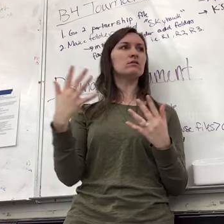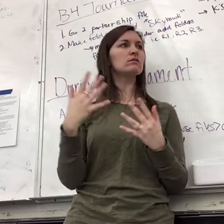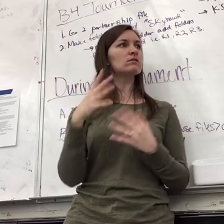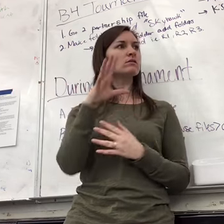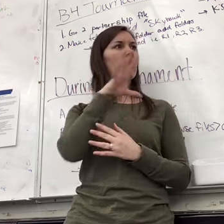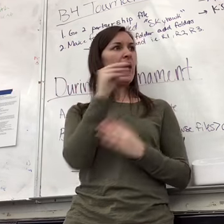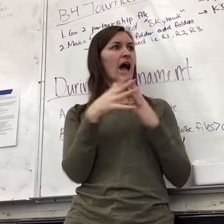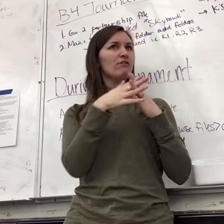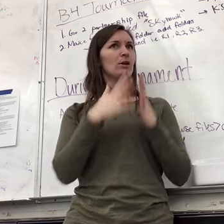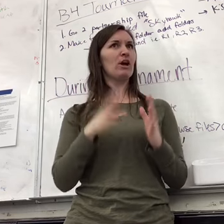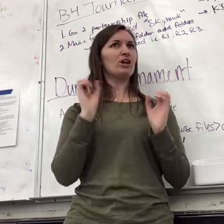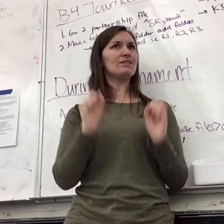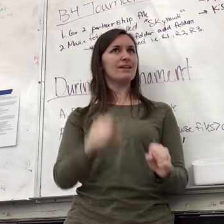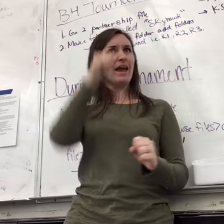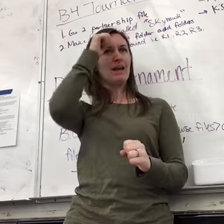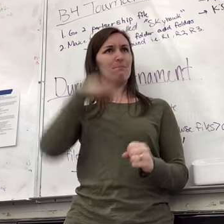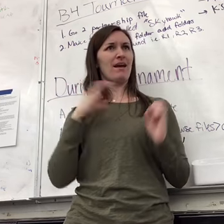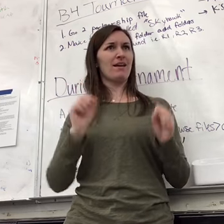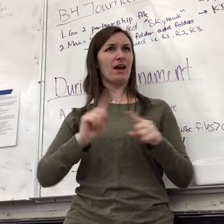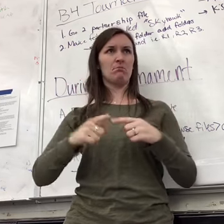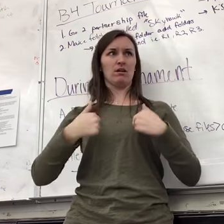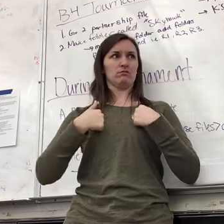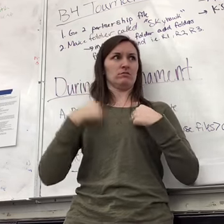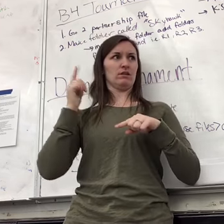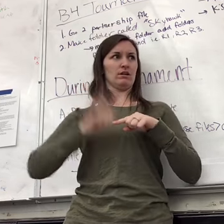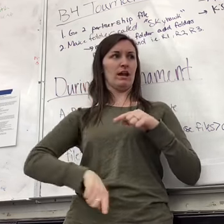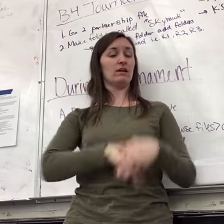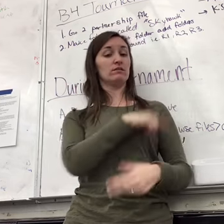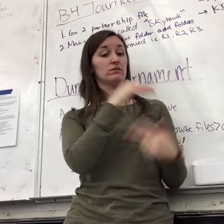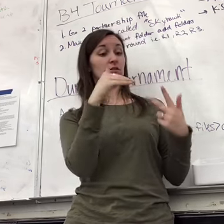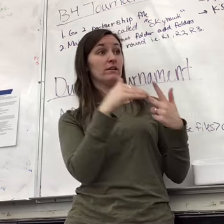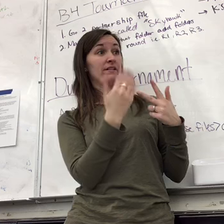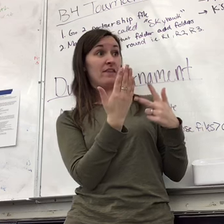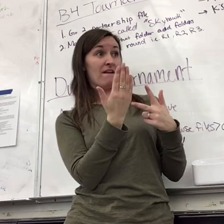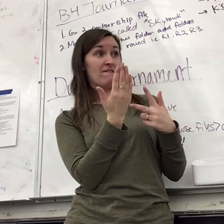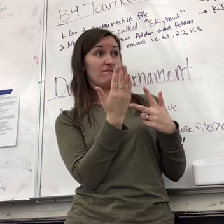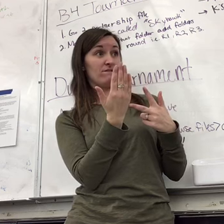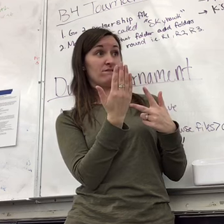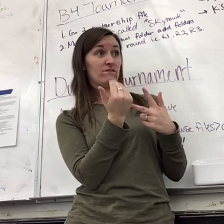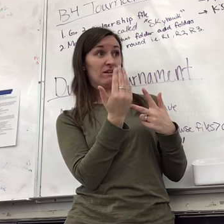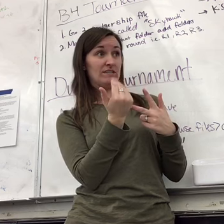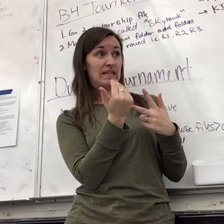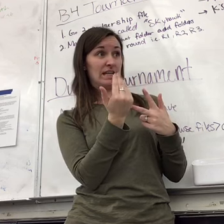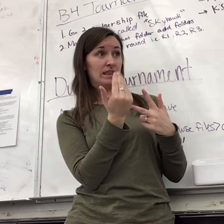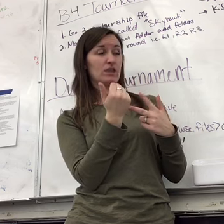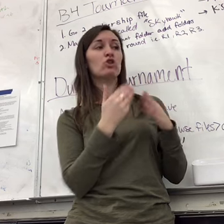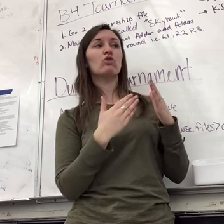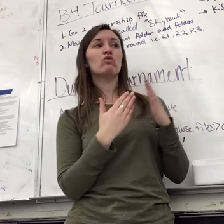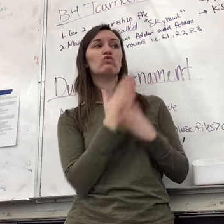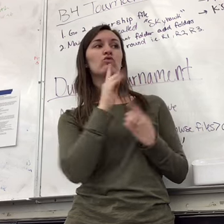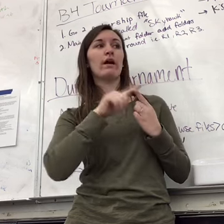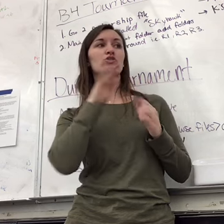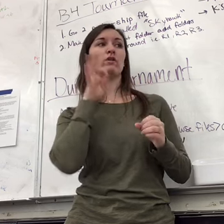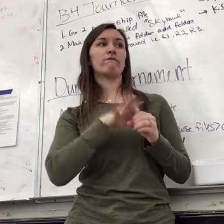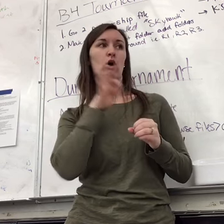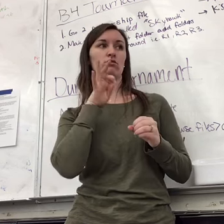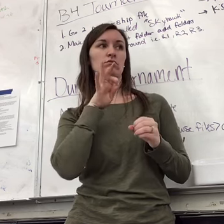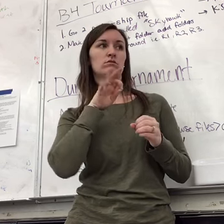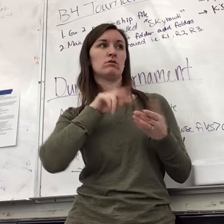and 15 are the one that a lot of people flip back and forth. 15th Amendment is the right to vote. That means that you have the ability to vote, but